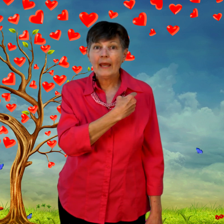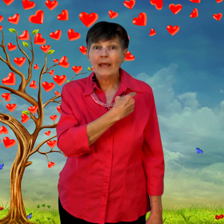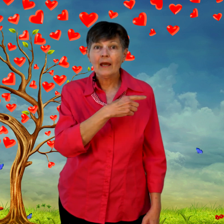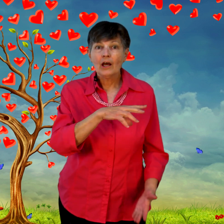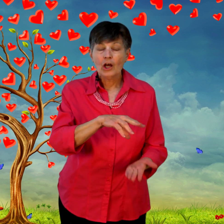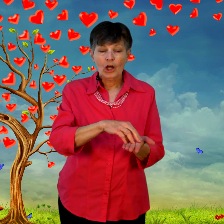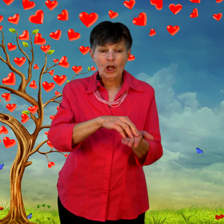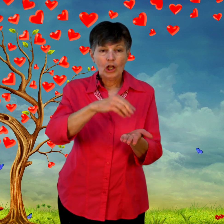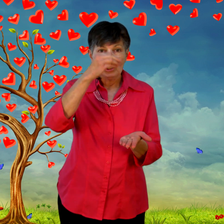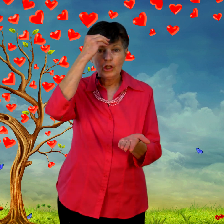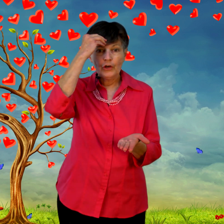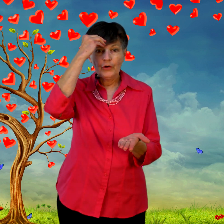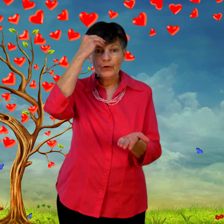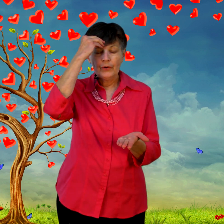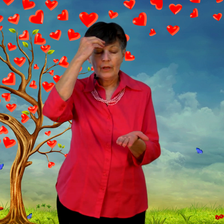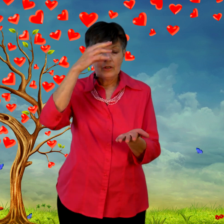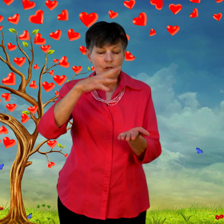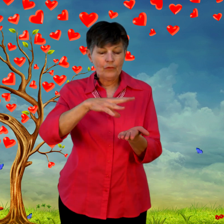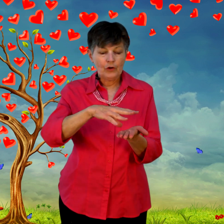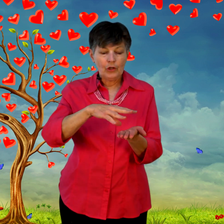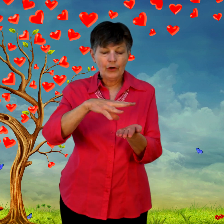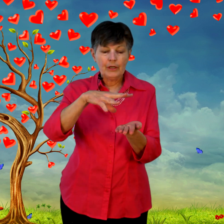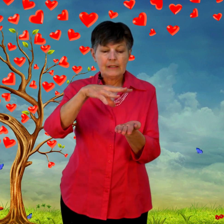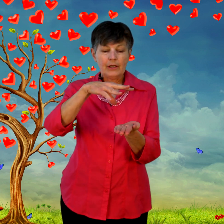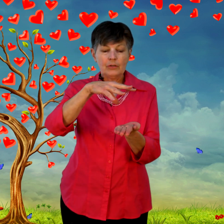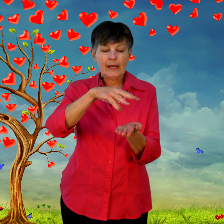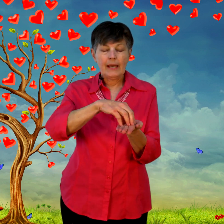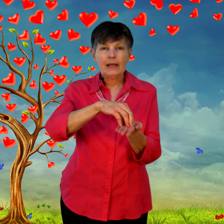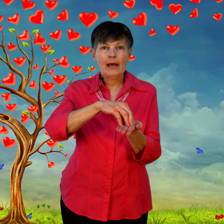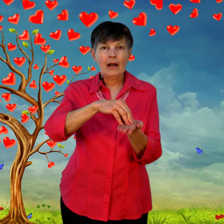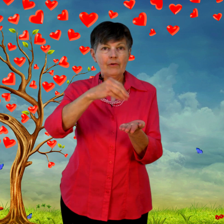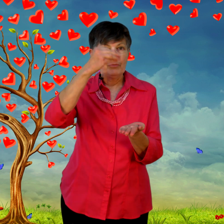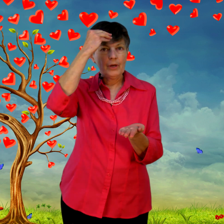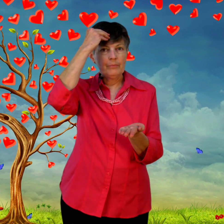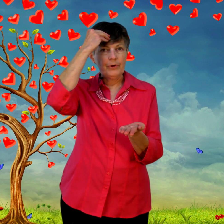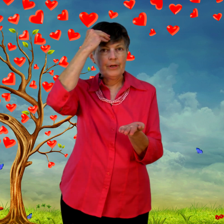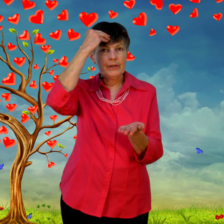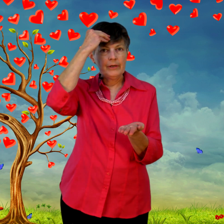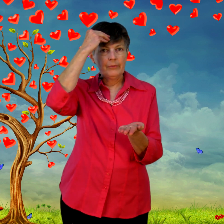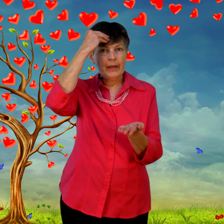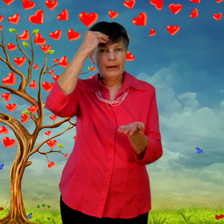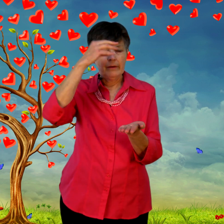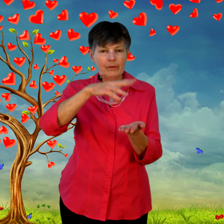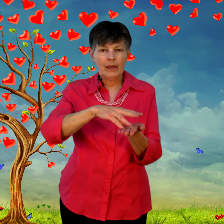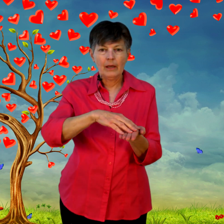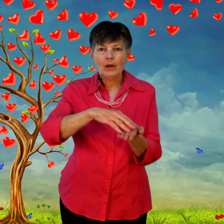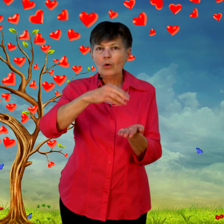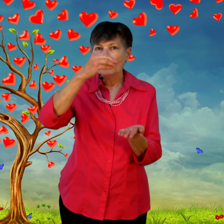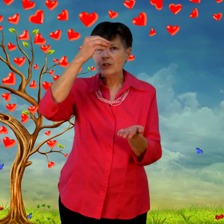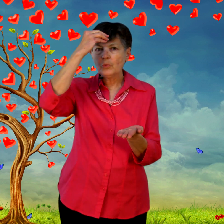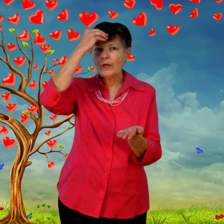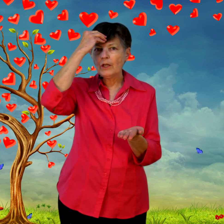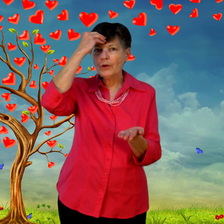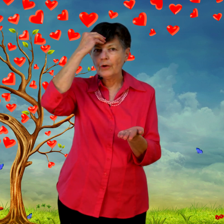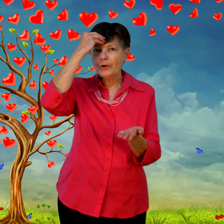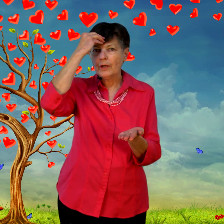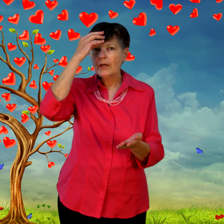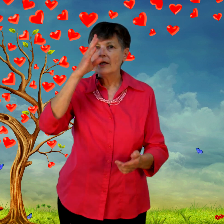we learn. So for learn, it's like you taking it out of a book and putting it in your head. Okay? Once we learn